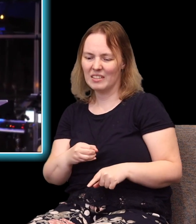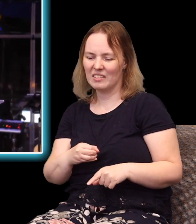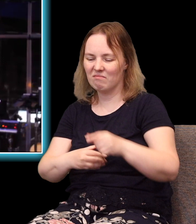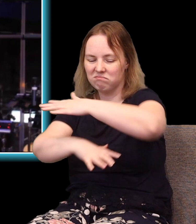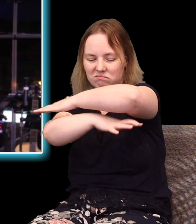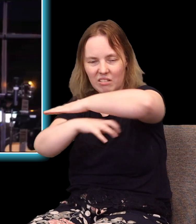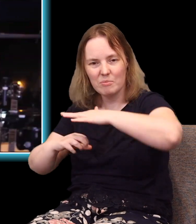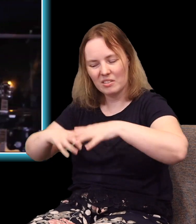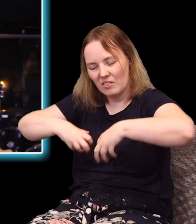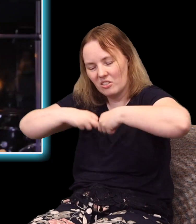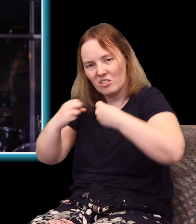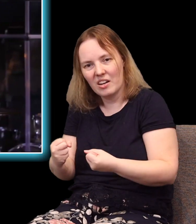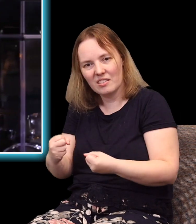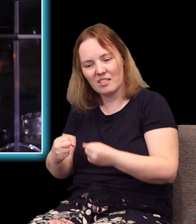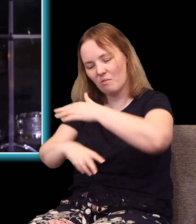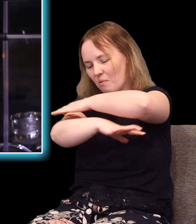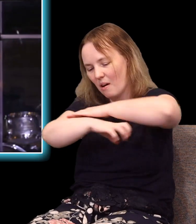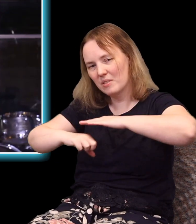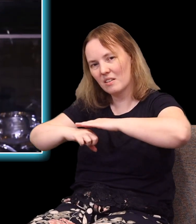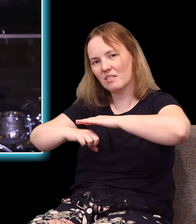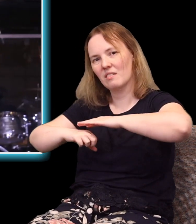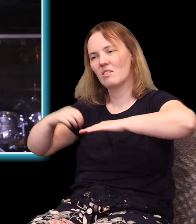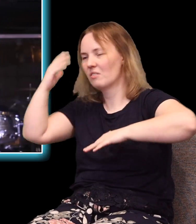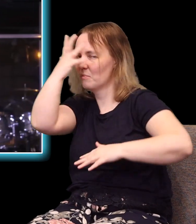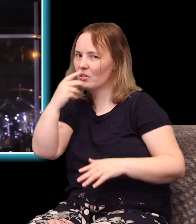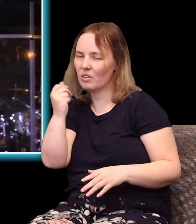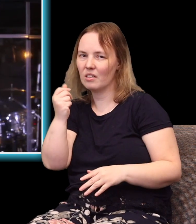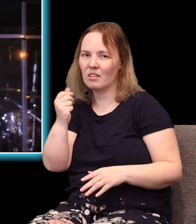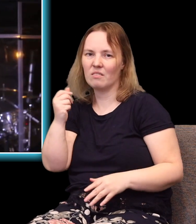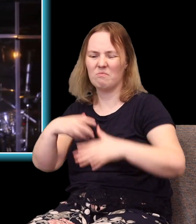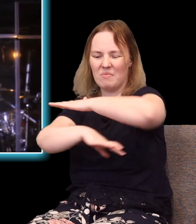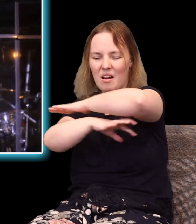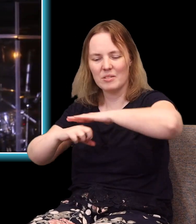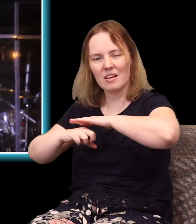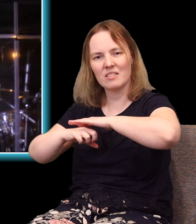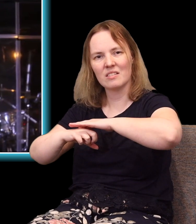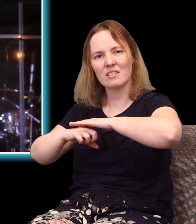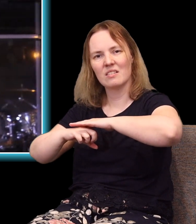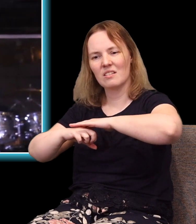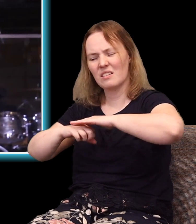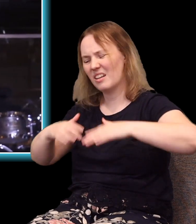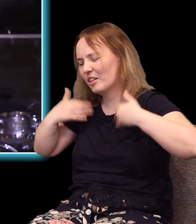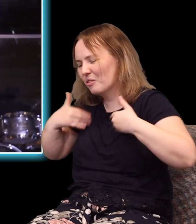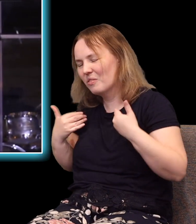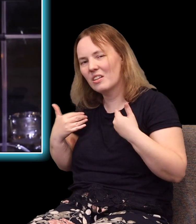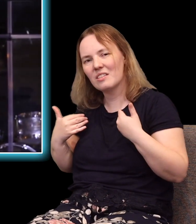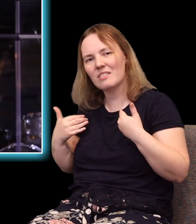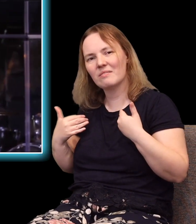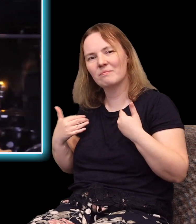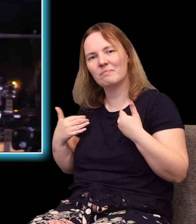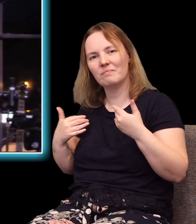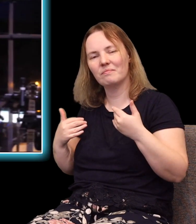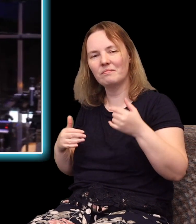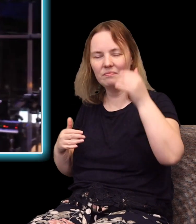change that robs us of our strength, it robs us of some of our attractiveness sometimes, it robs us of maybe that